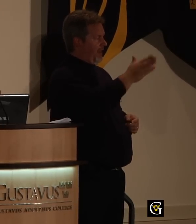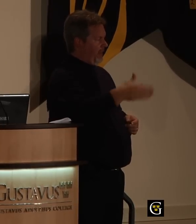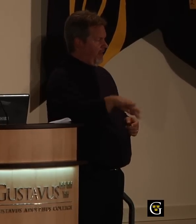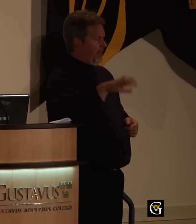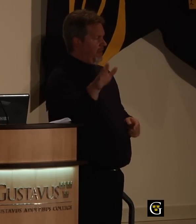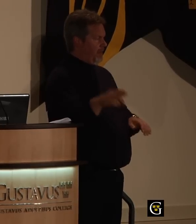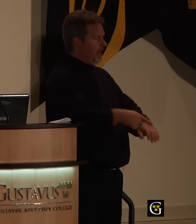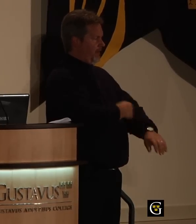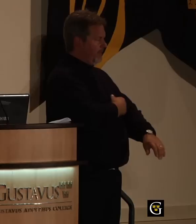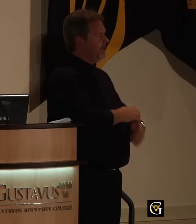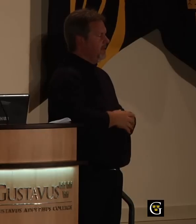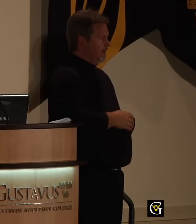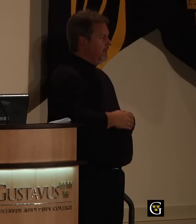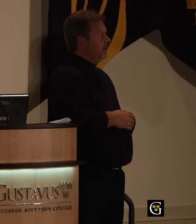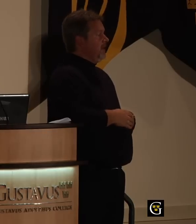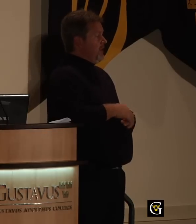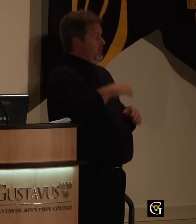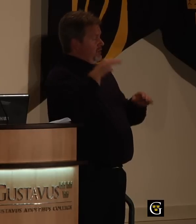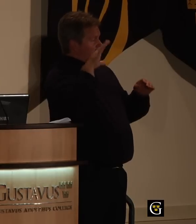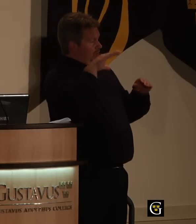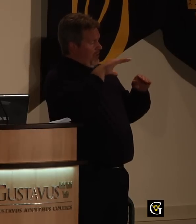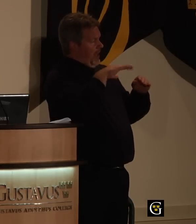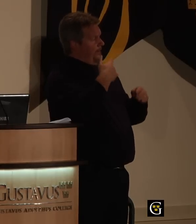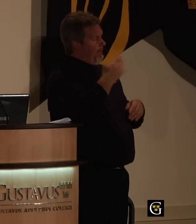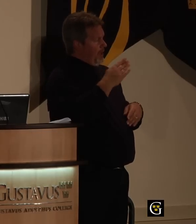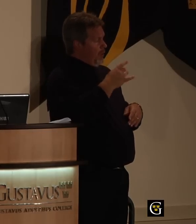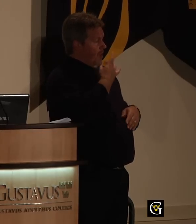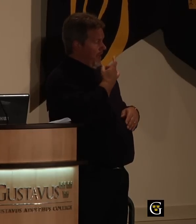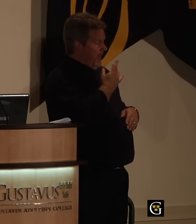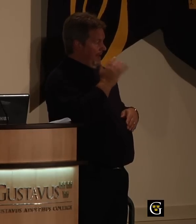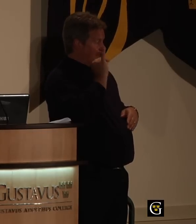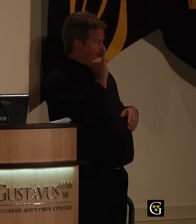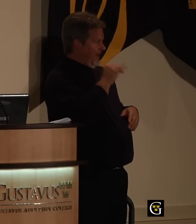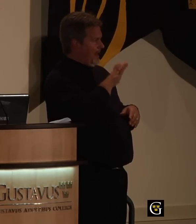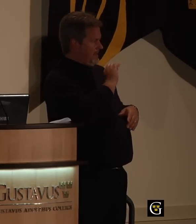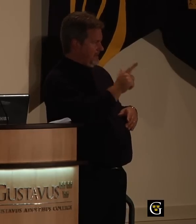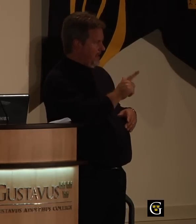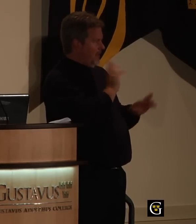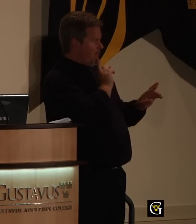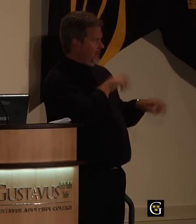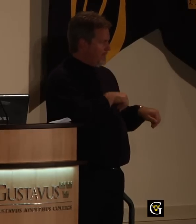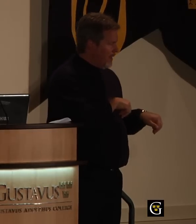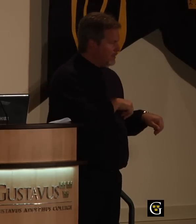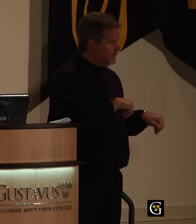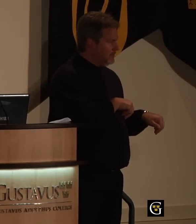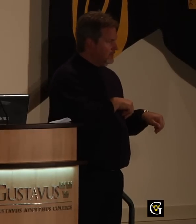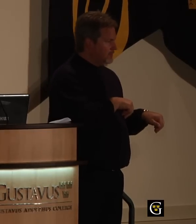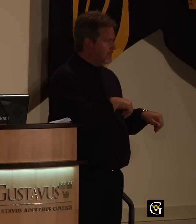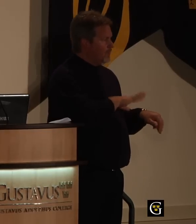on it, that particular cell starts firing, along with all the other neurons of that type.